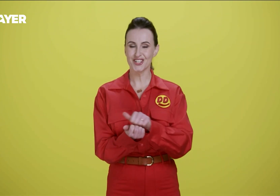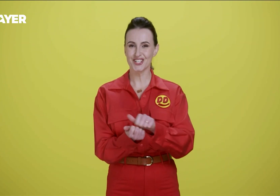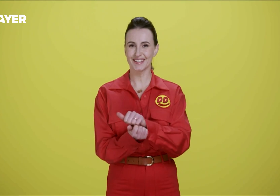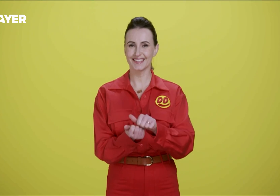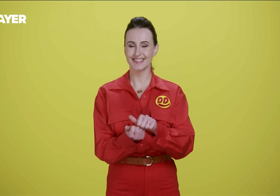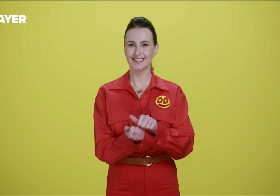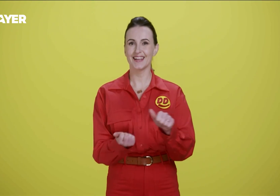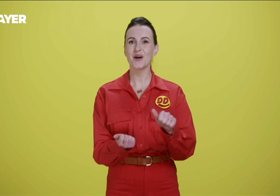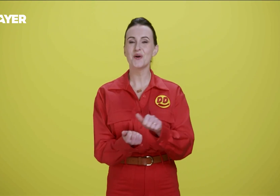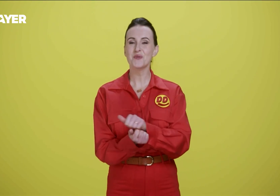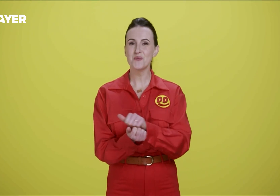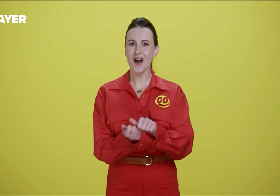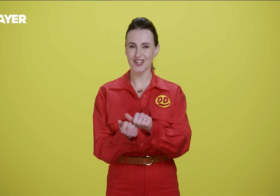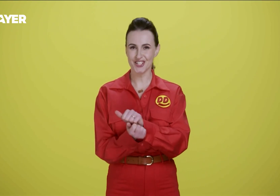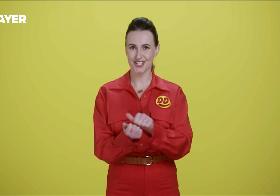Wash. Wash.